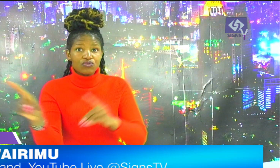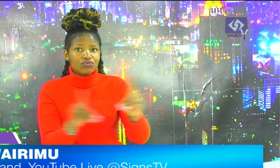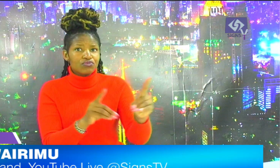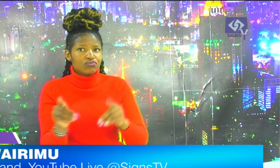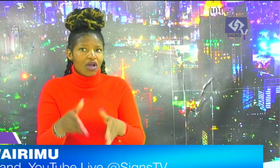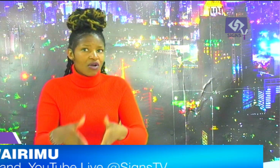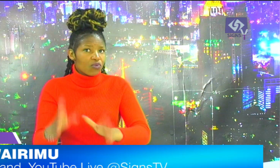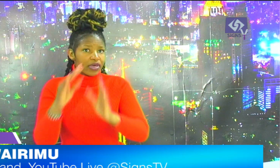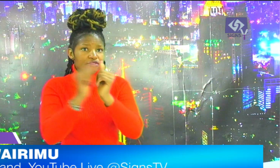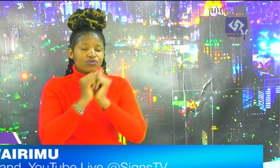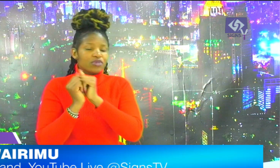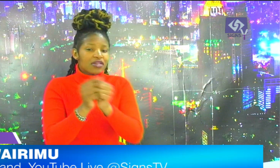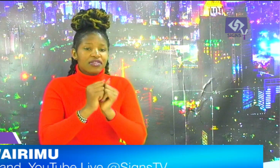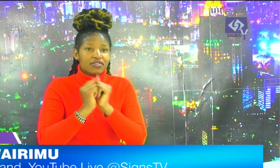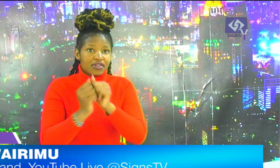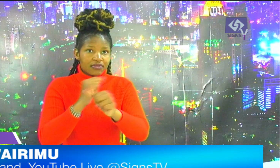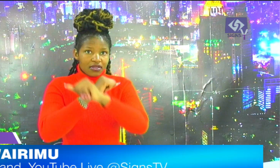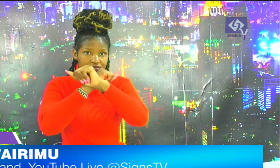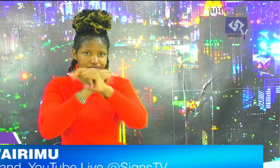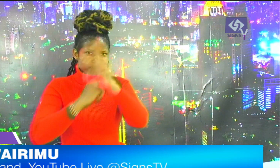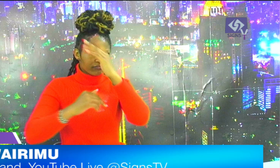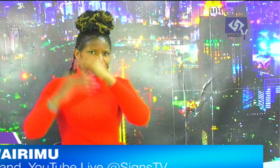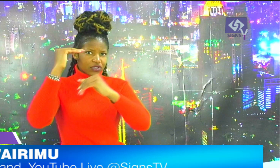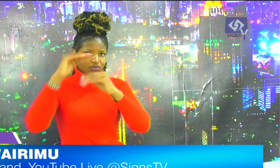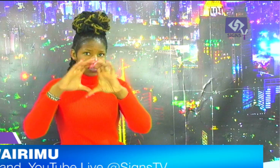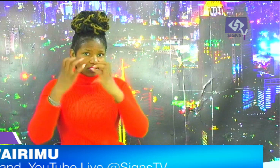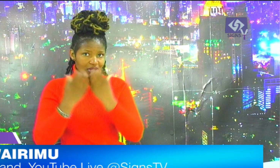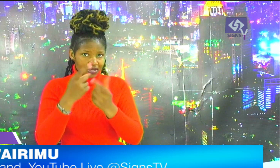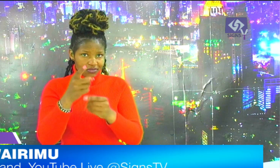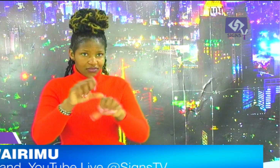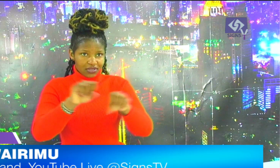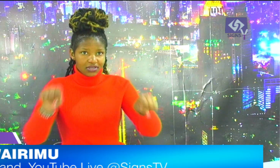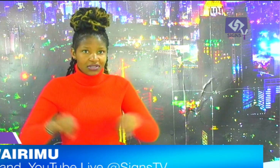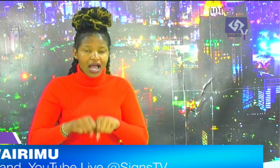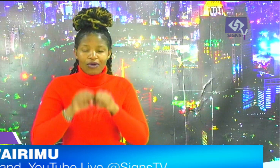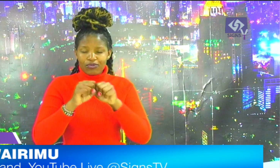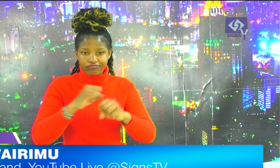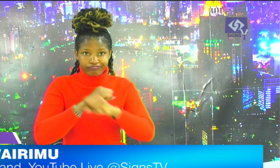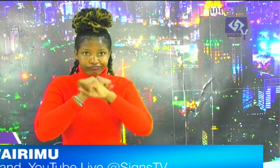from a candidate, doing away with the previous grading system.